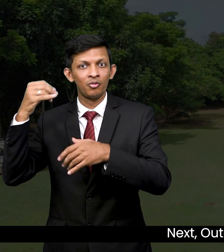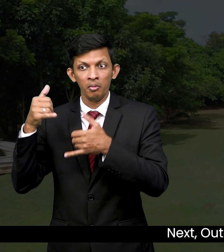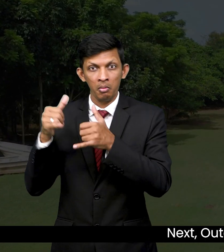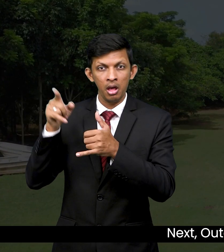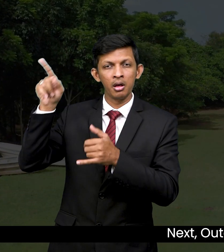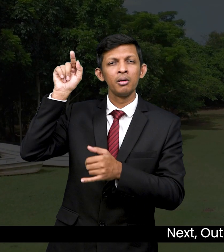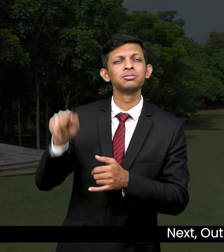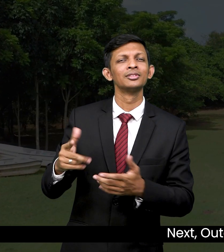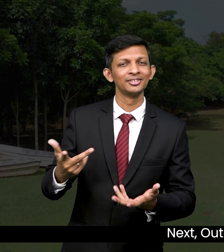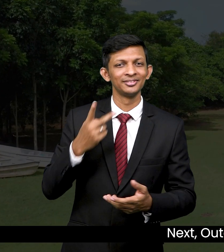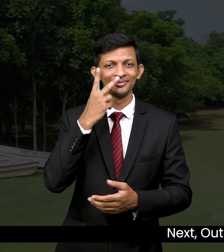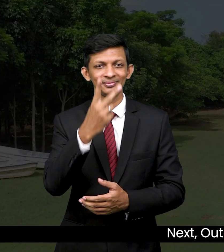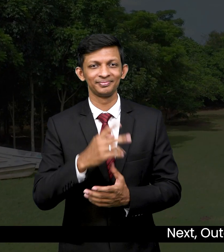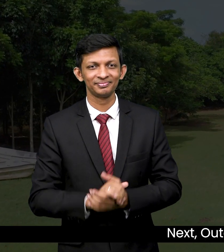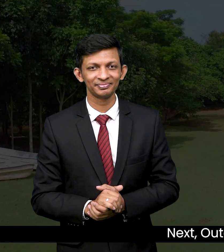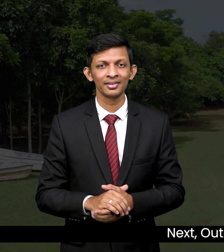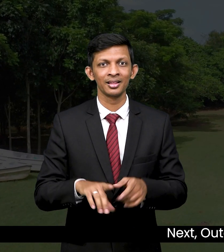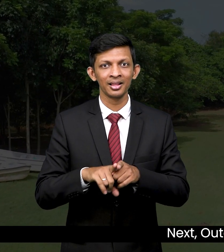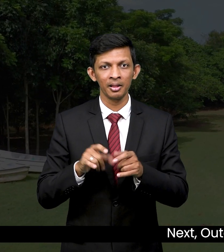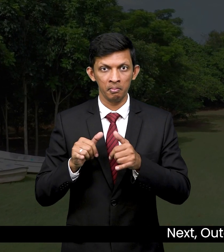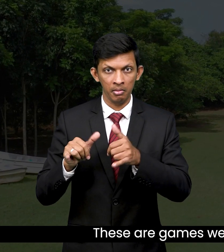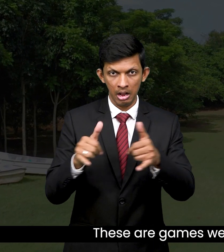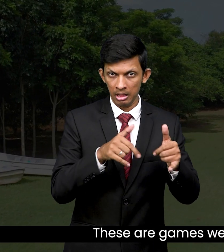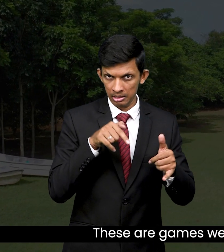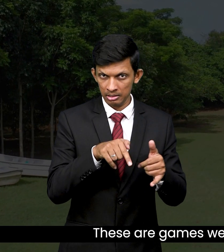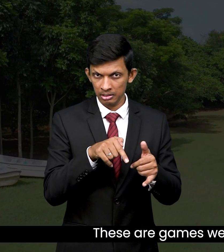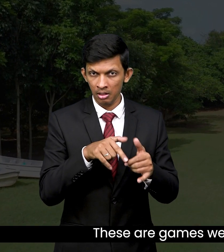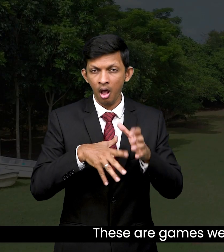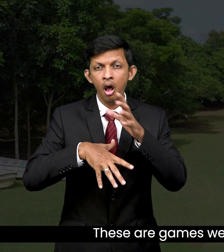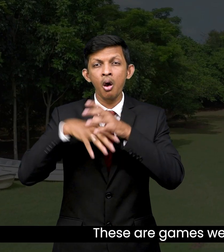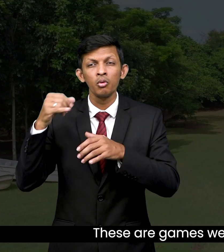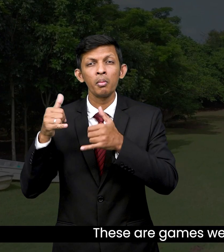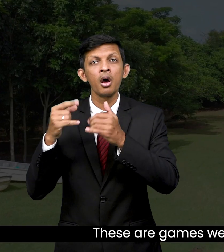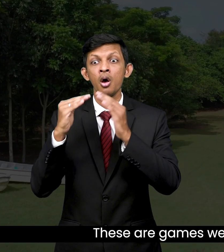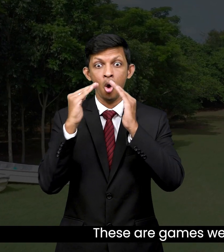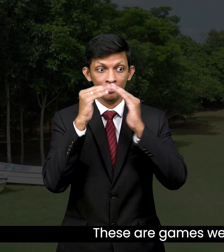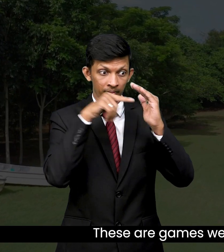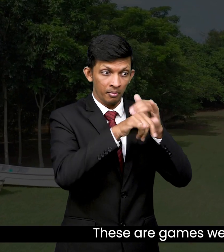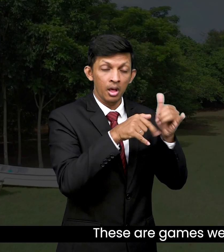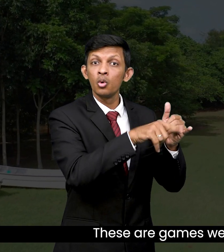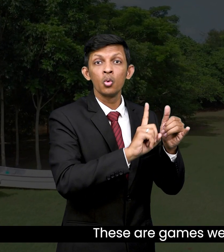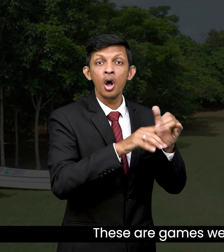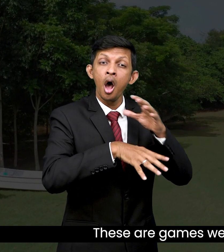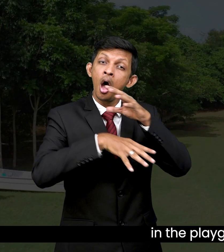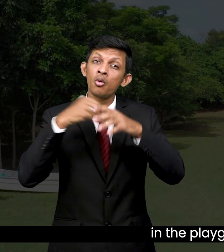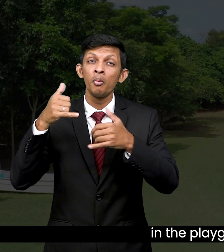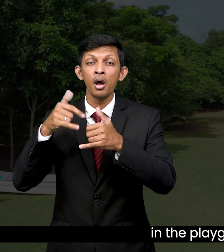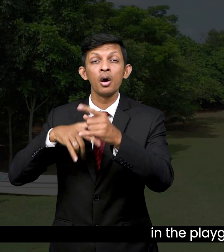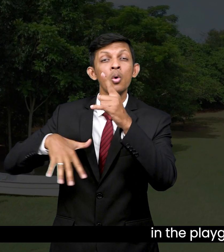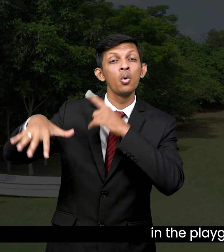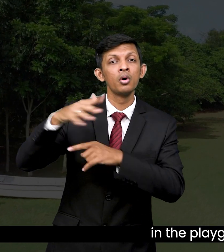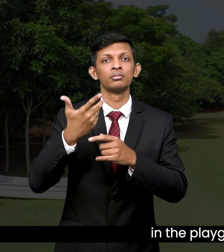Next, outdoor games. These are games we play outside the house, in